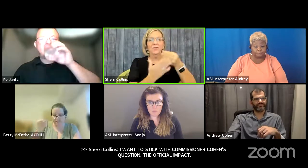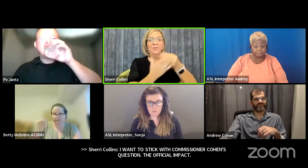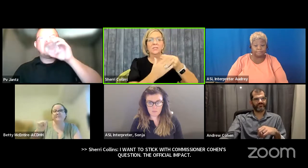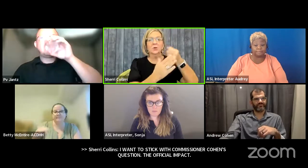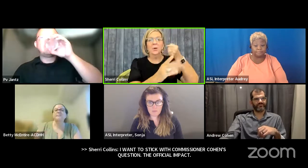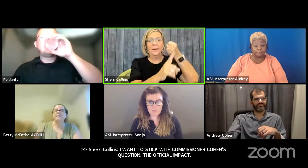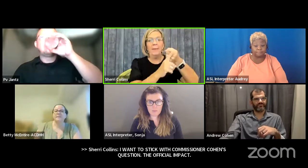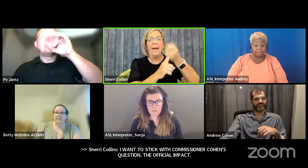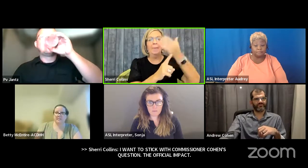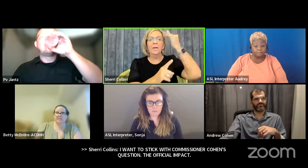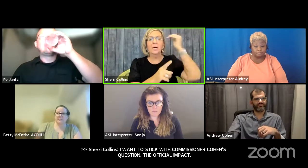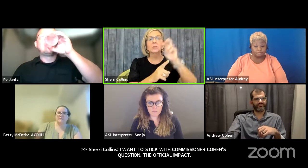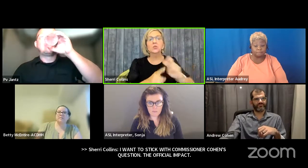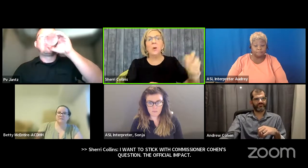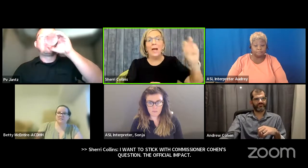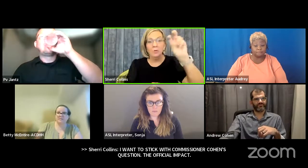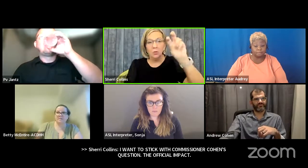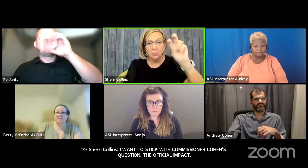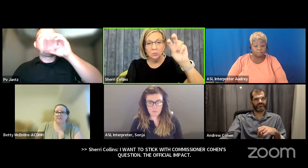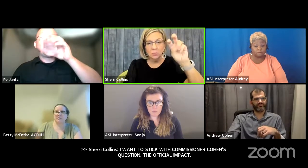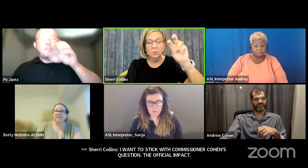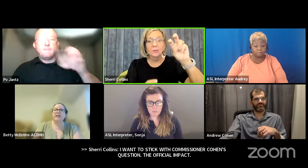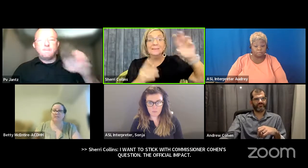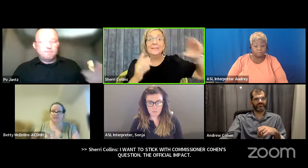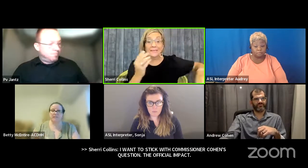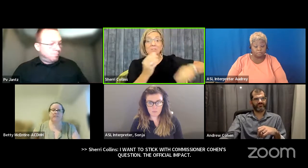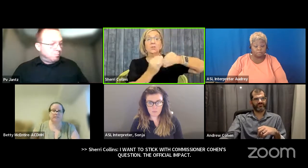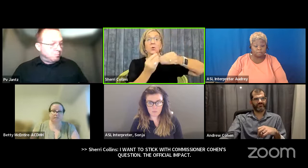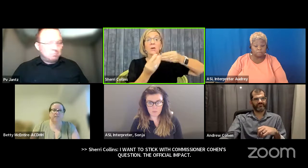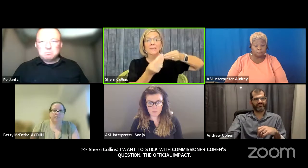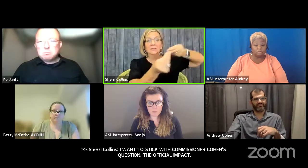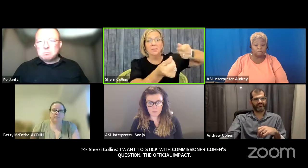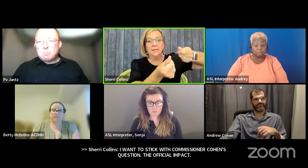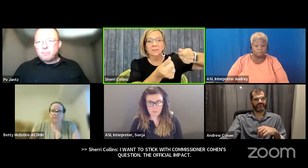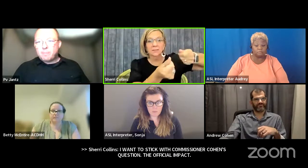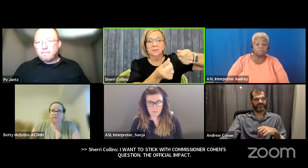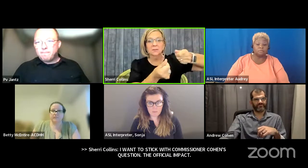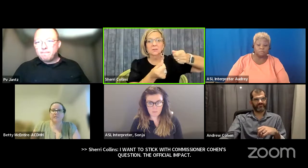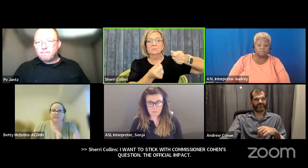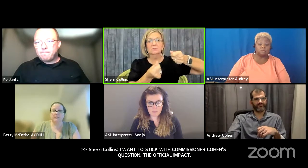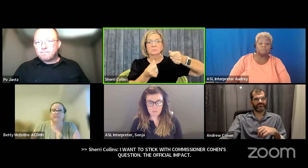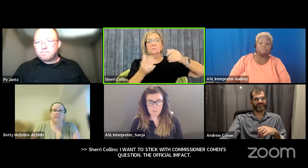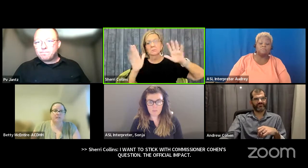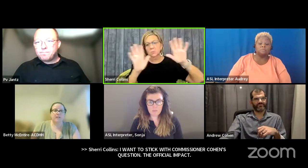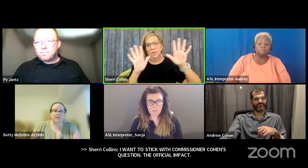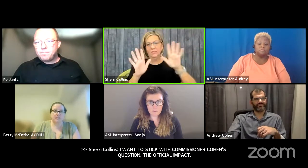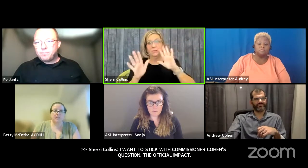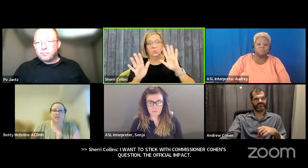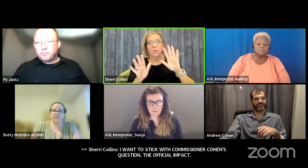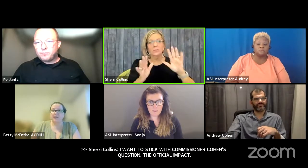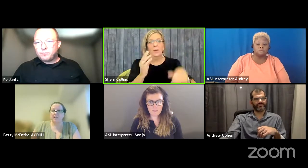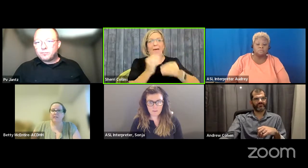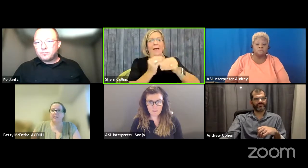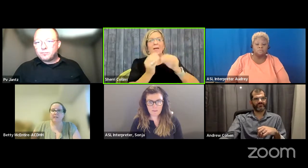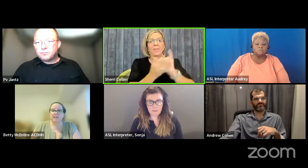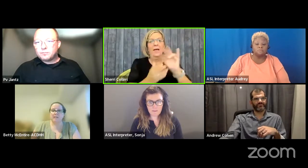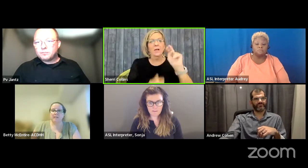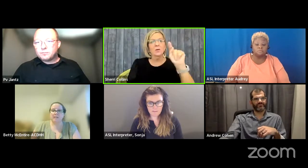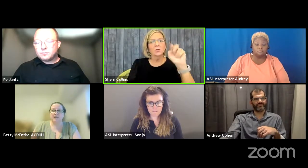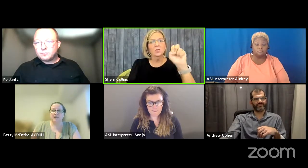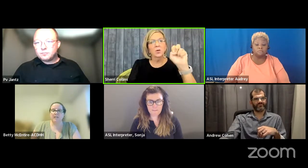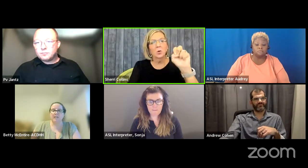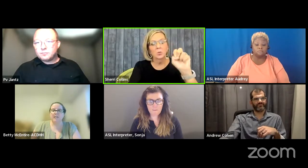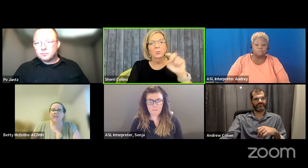have official impact because of travel. That's additional expense. So I just wanted to add